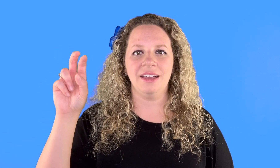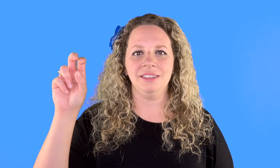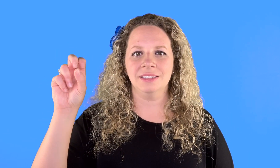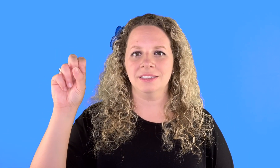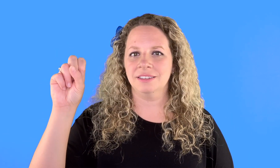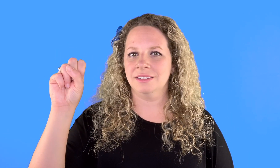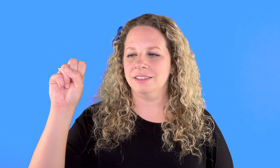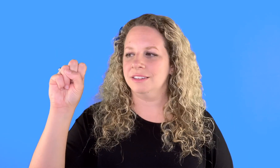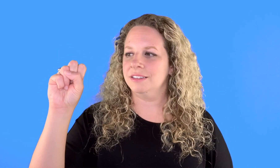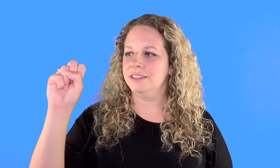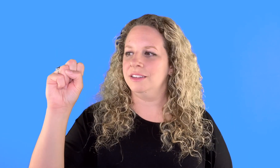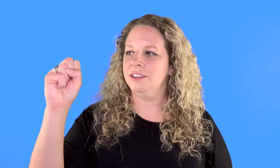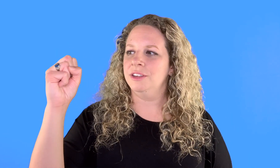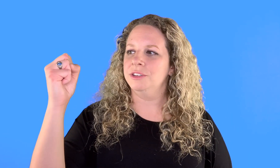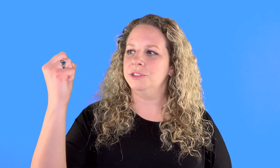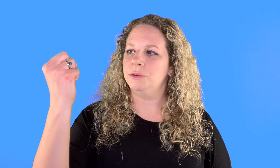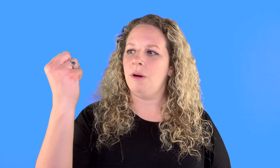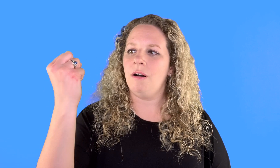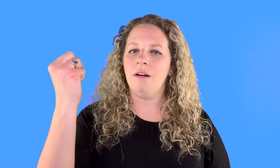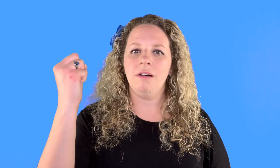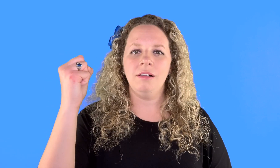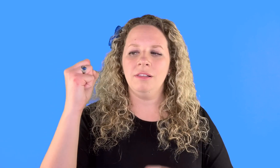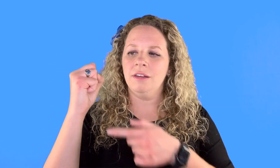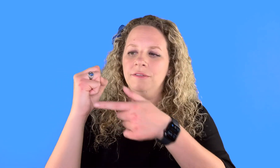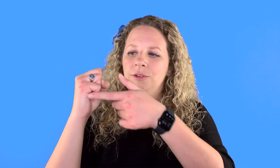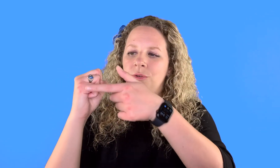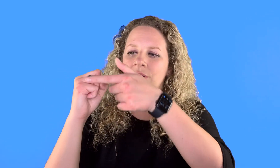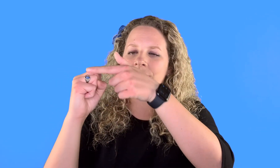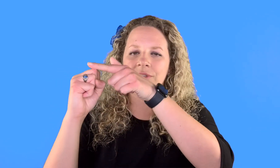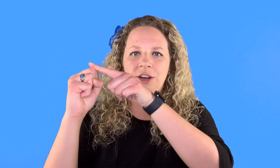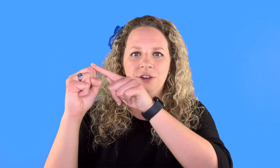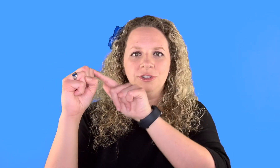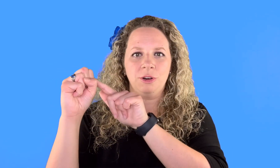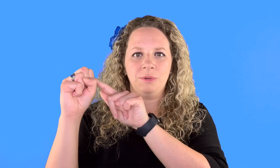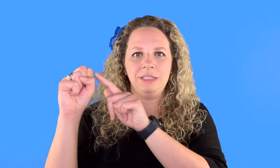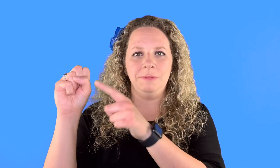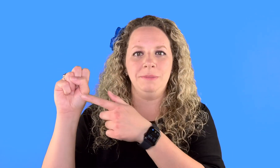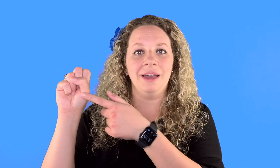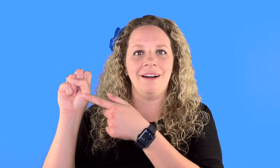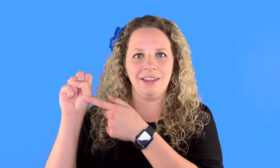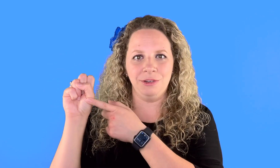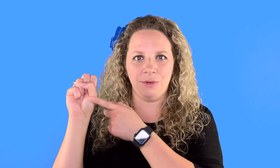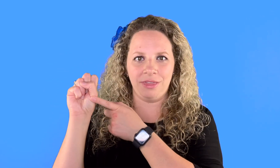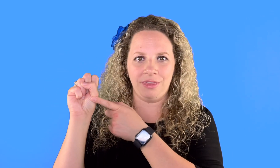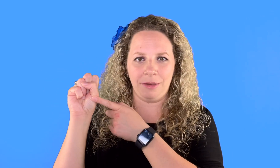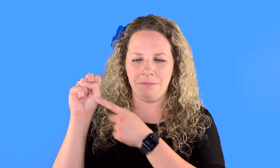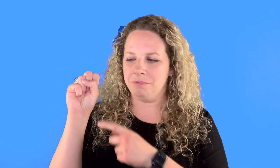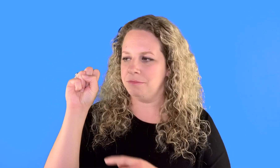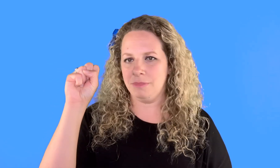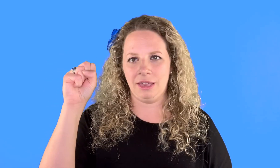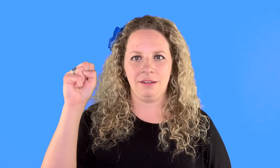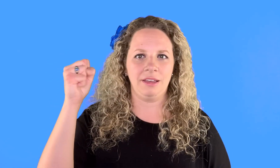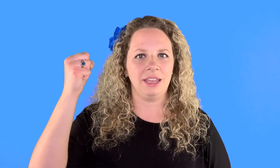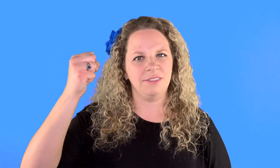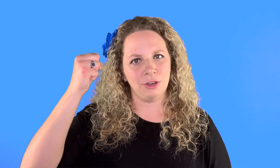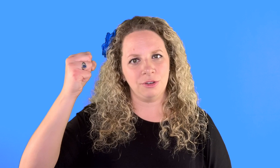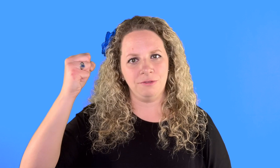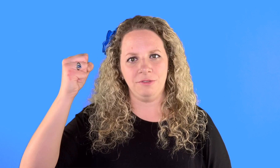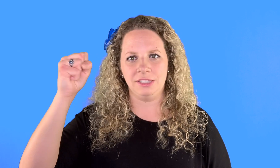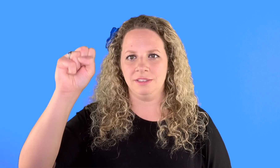S. So all of your fingers are going to be behind your thumb, like kind of a good fist